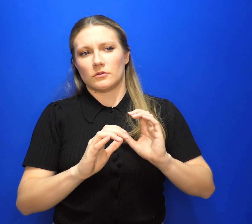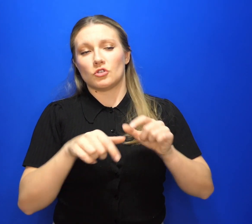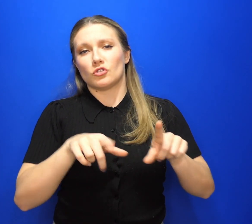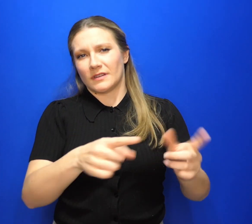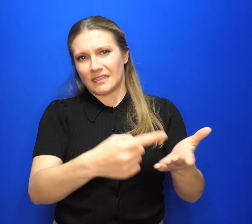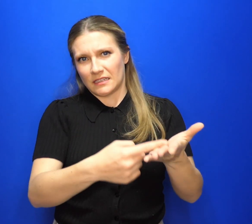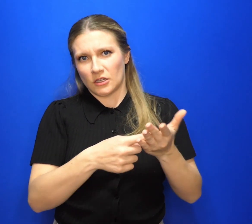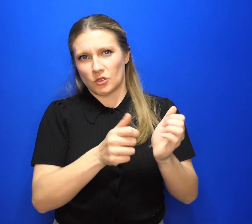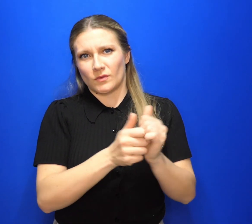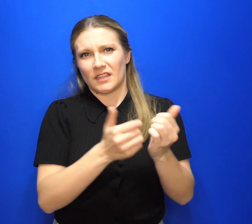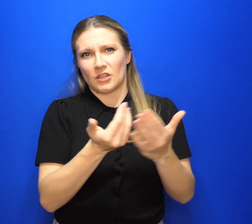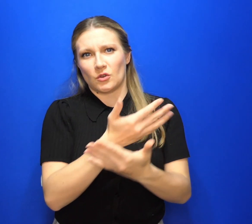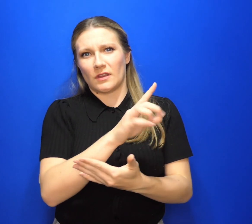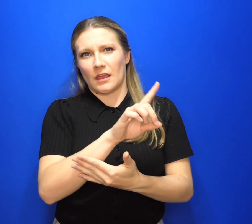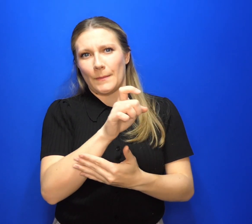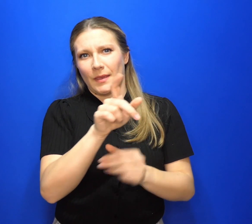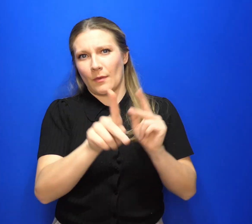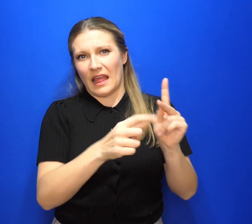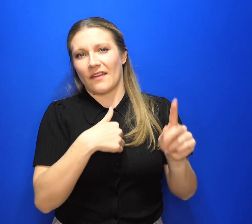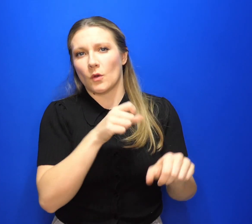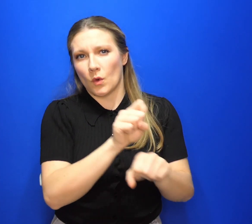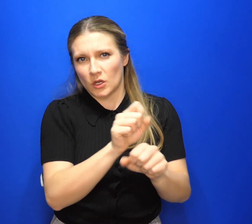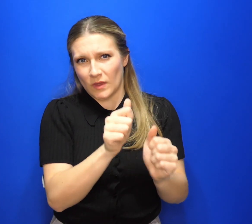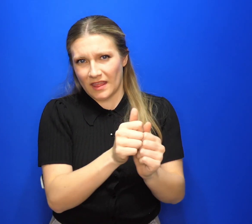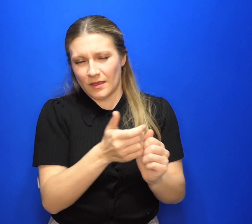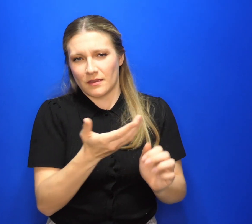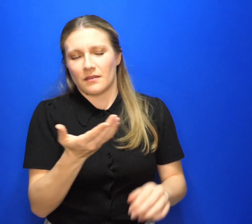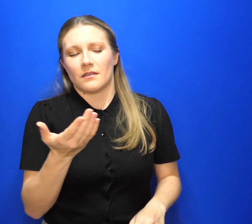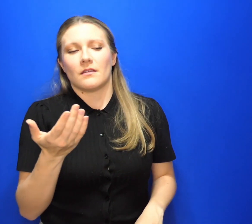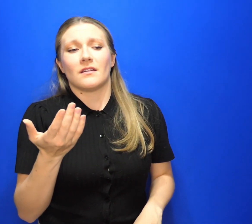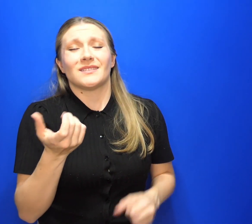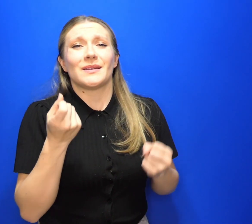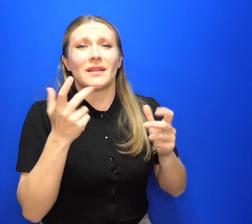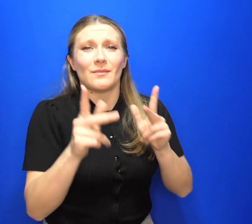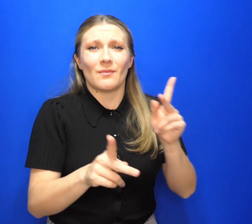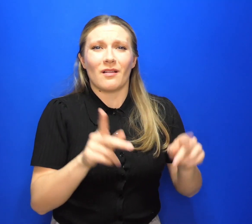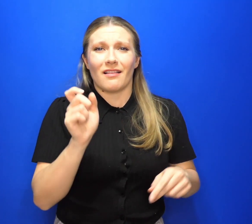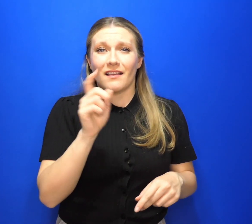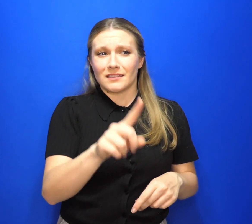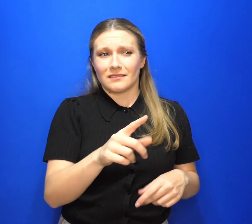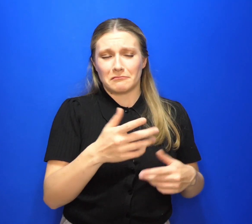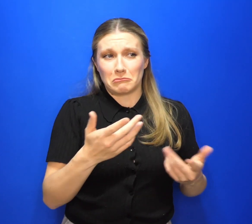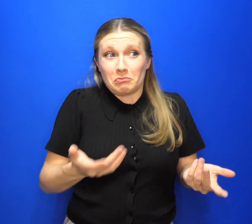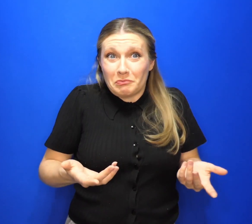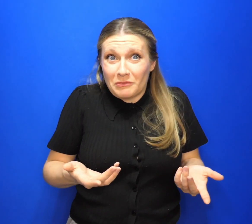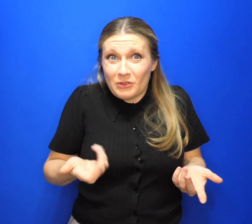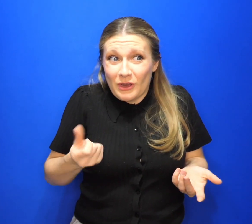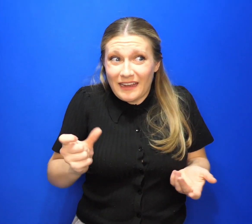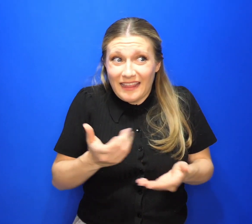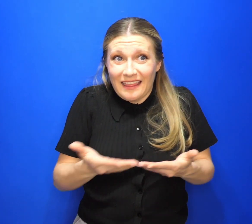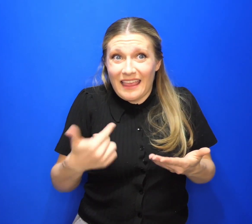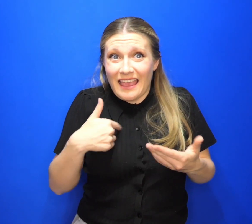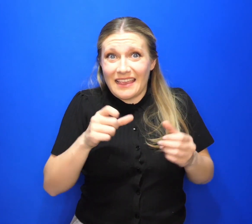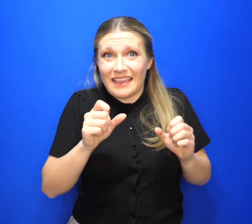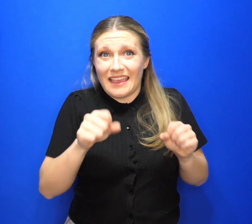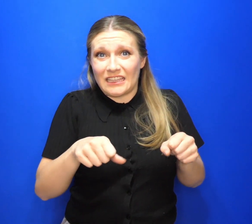in discussing with some newly diagnosed people that I've worked with, a lot of people end up asking, is there anything that can